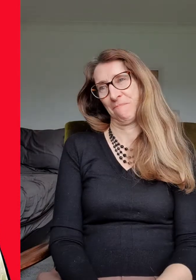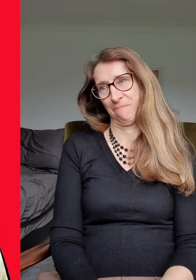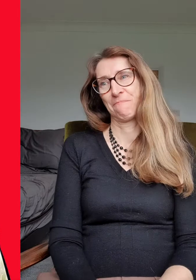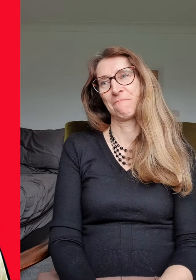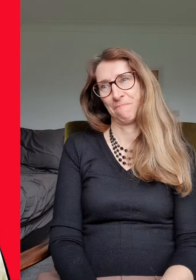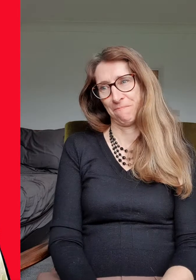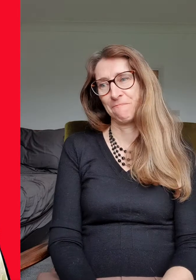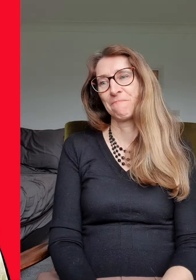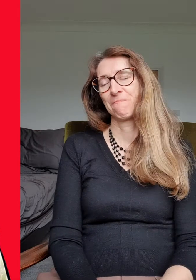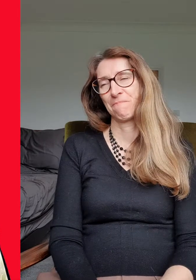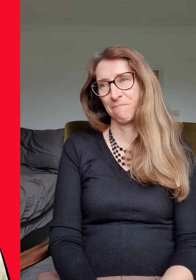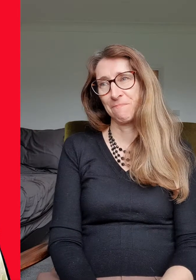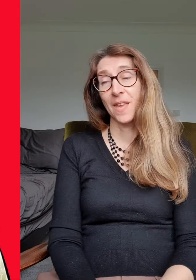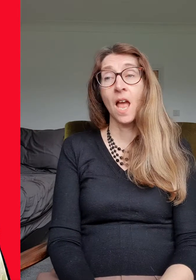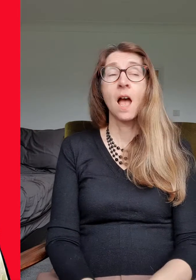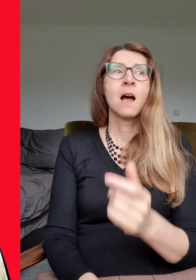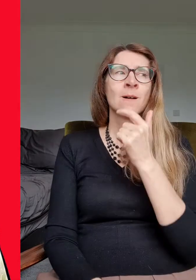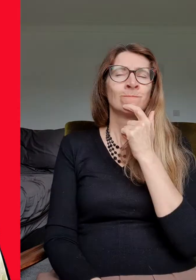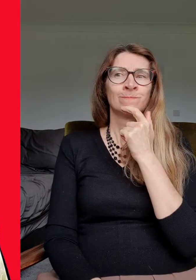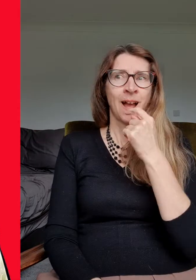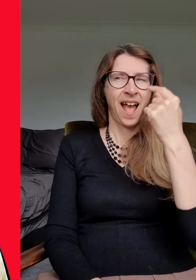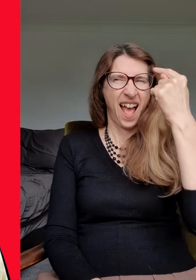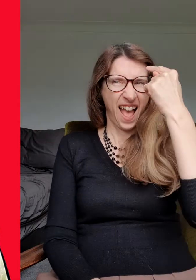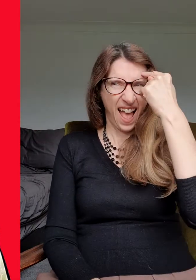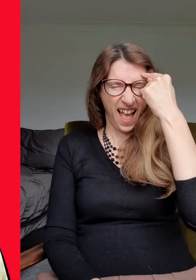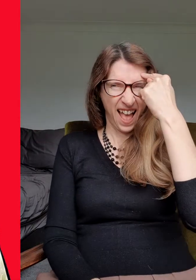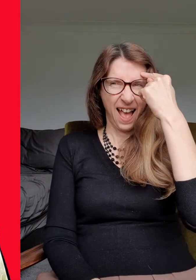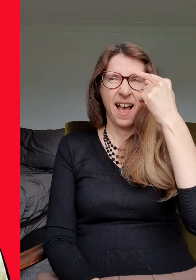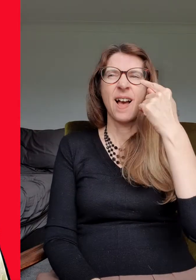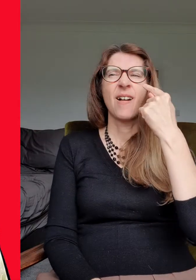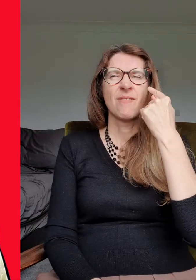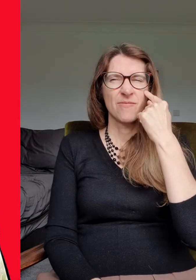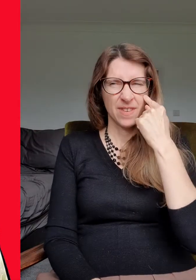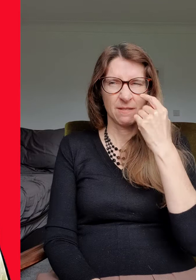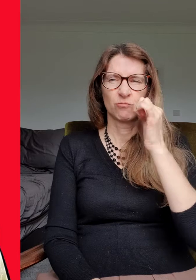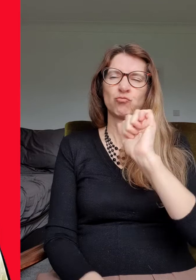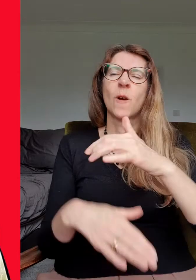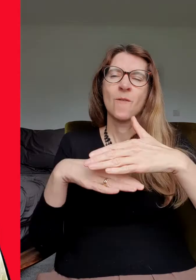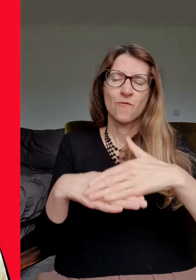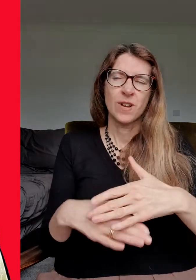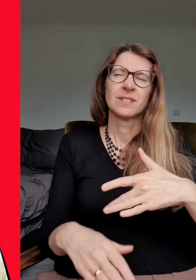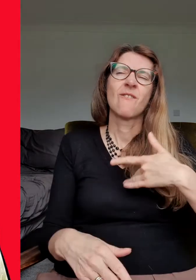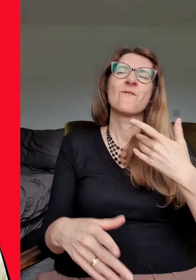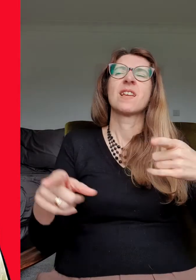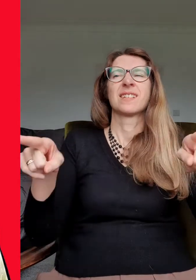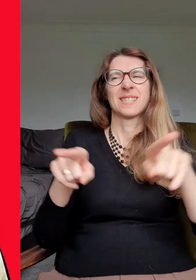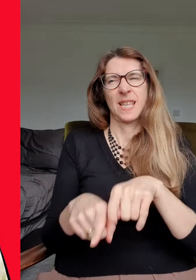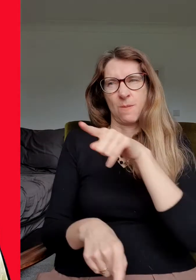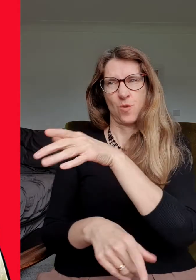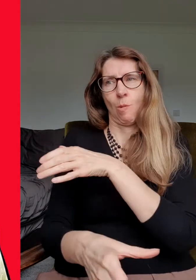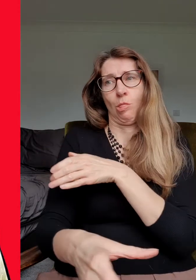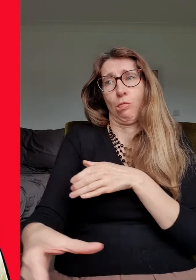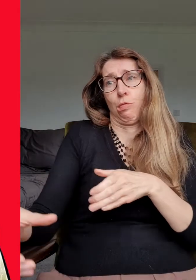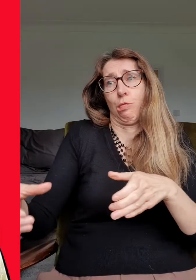replied Grandpa. "In fact, I bet a few of them are feeling exactly the same way you